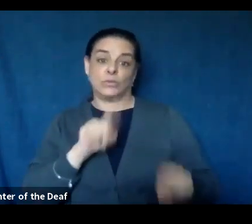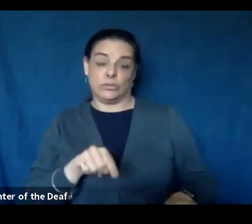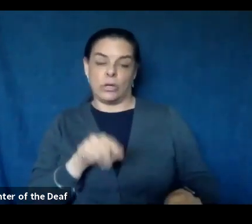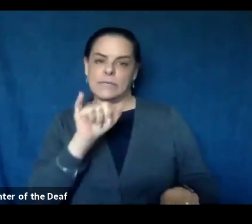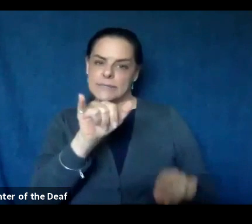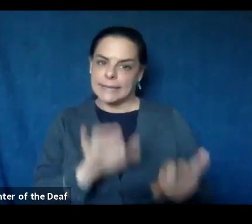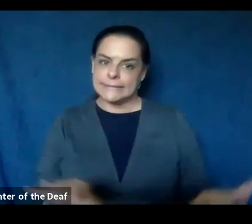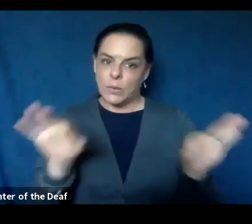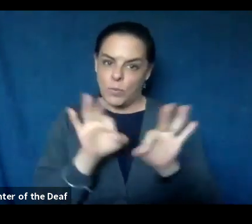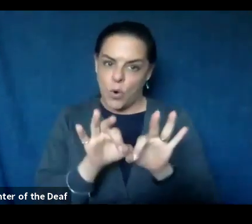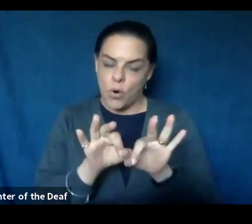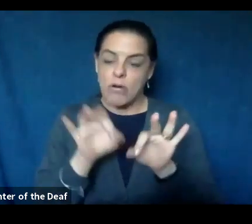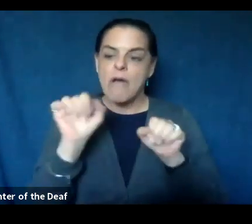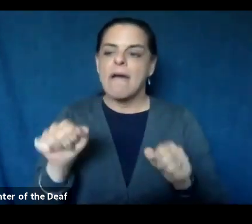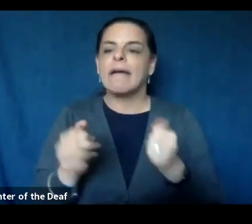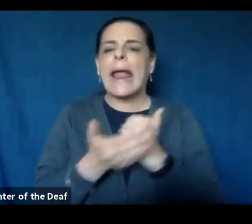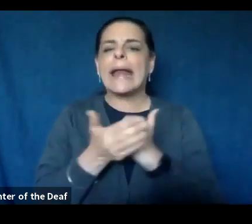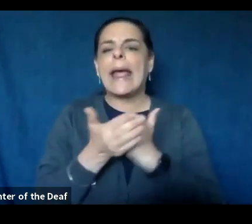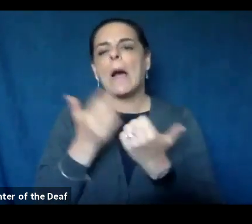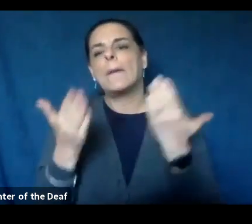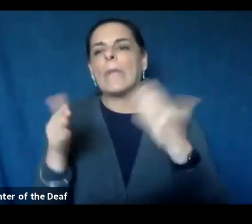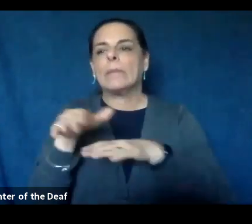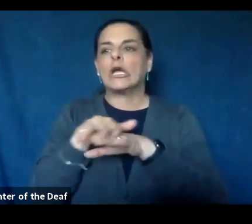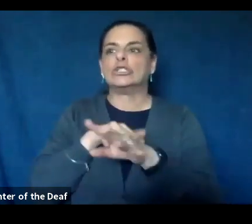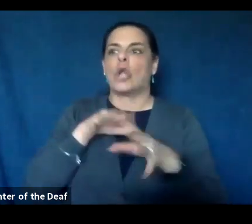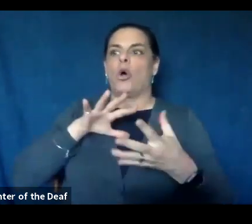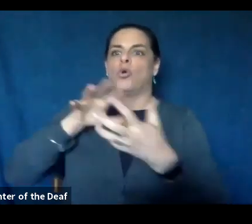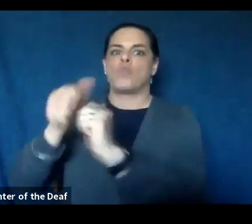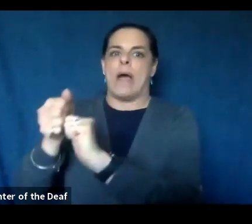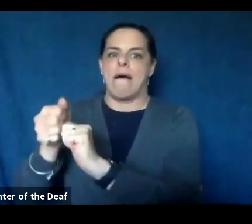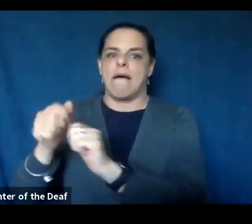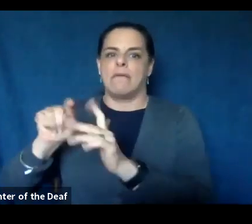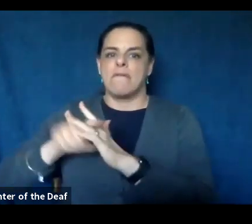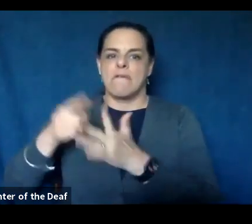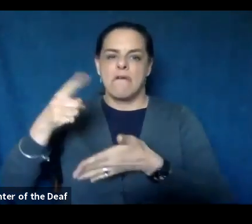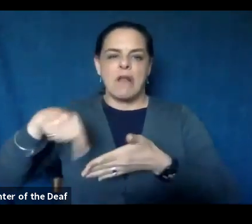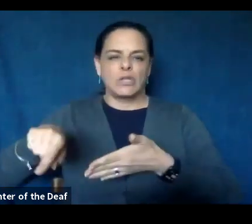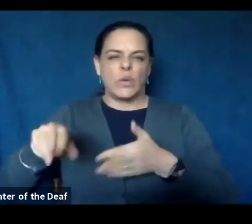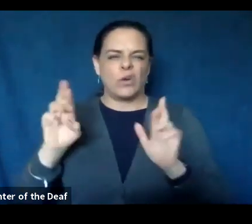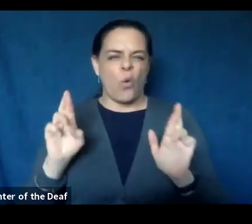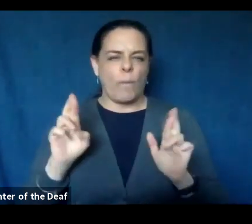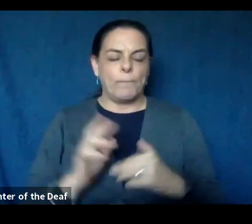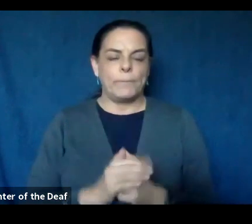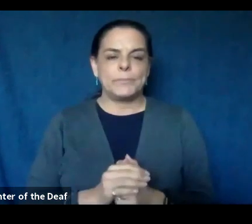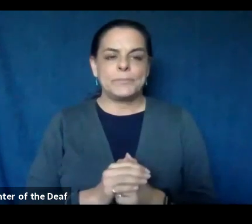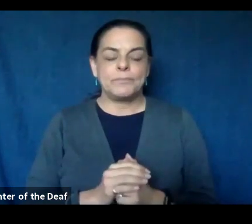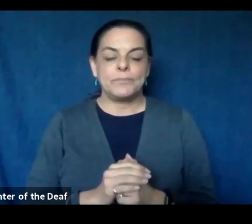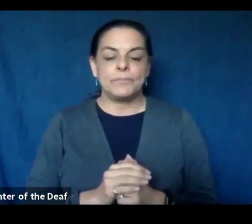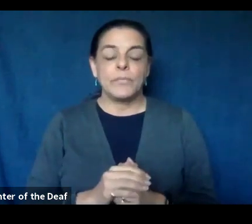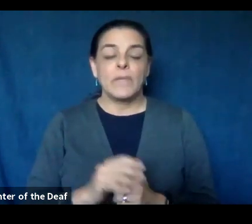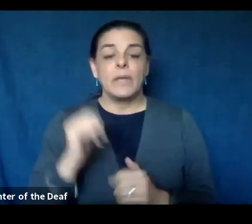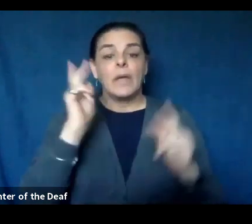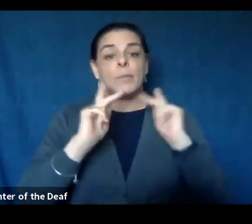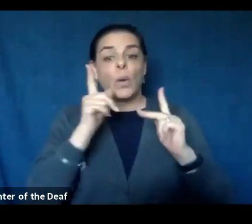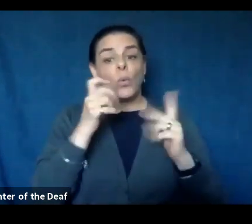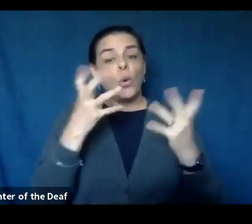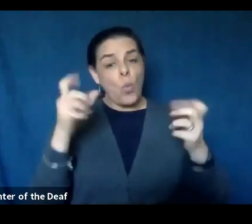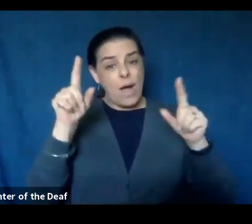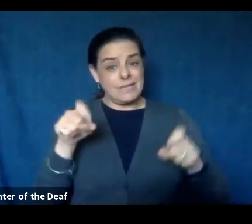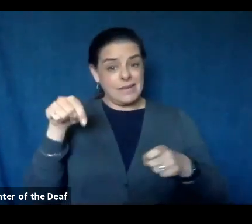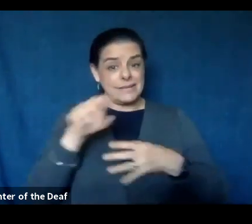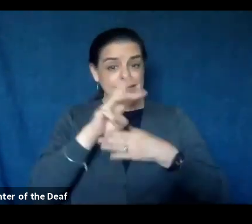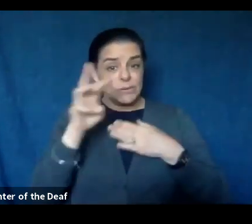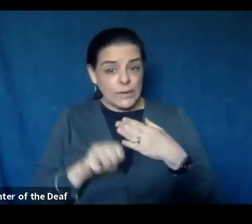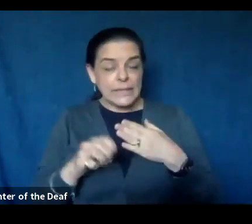out the crowds a little bit beginning next week. For people who would like to be tested this weekend, there